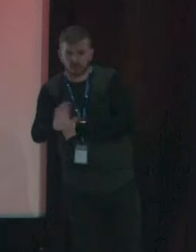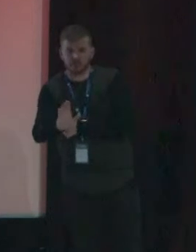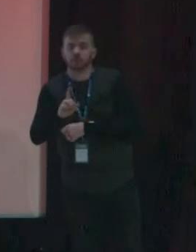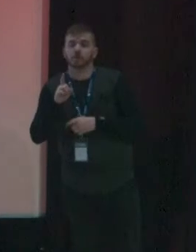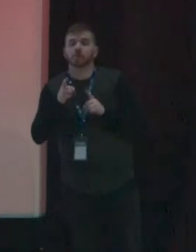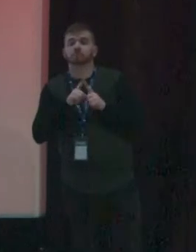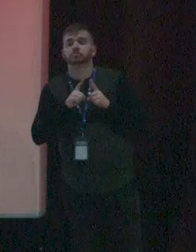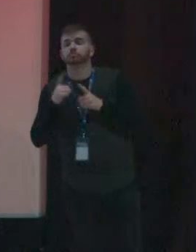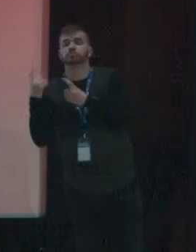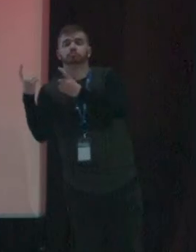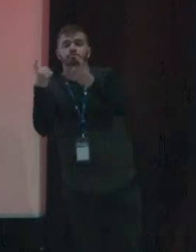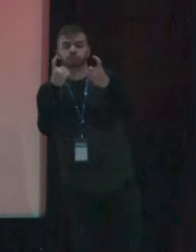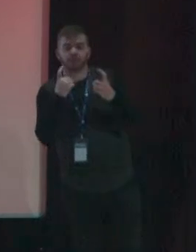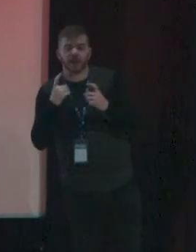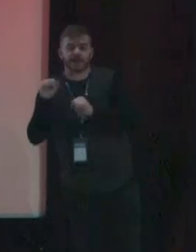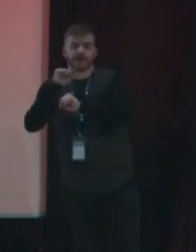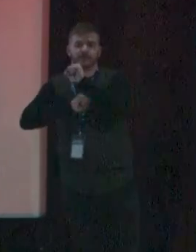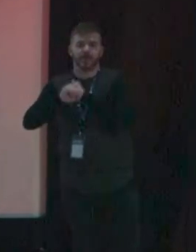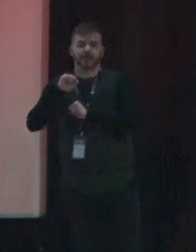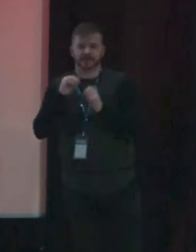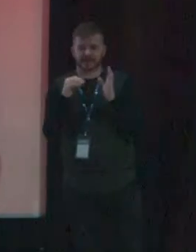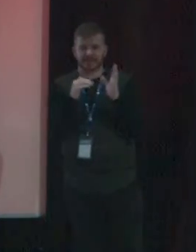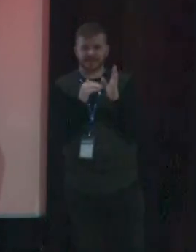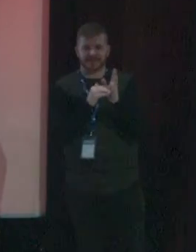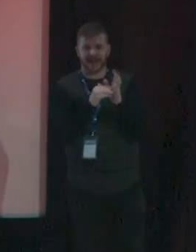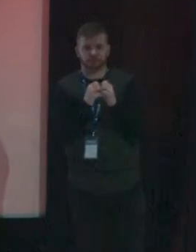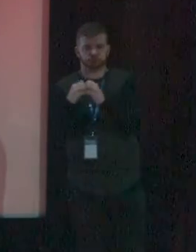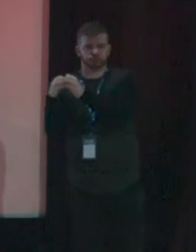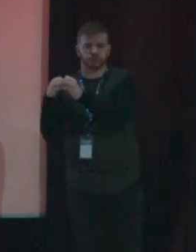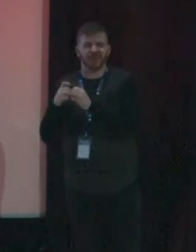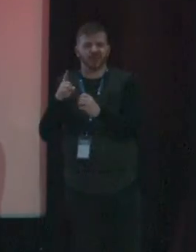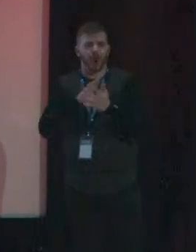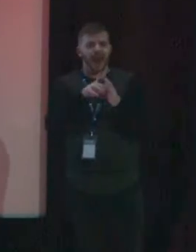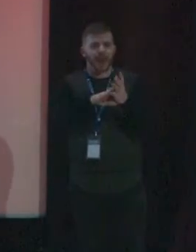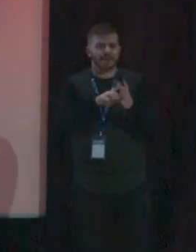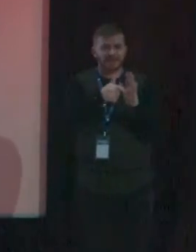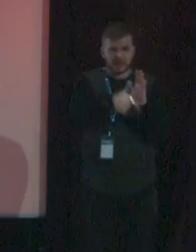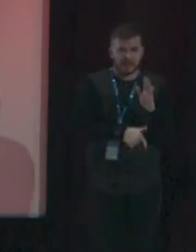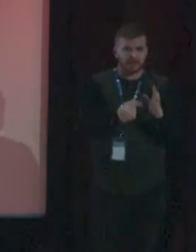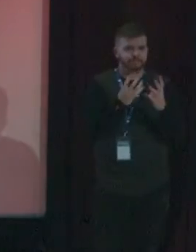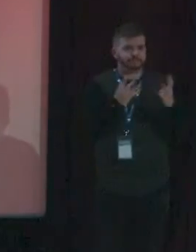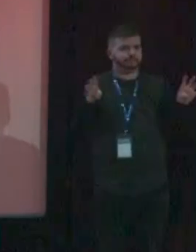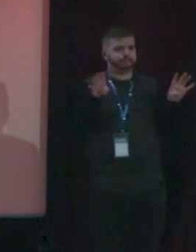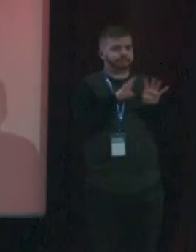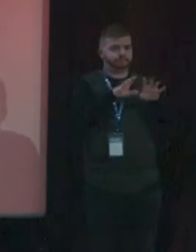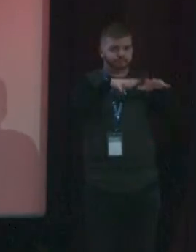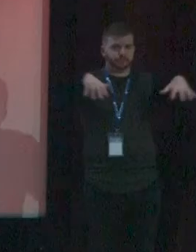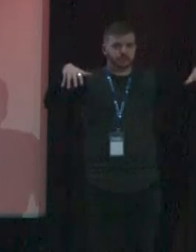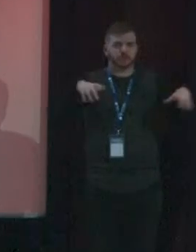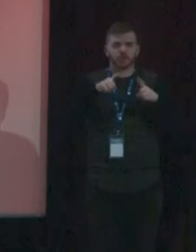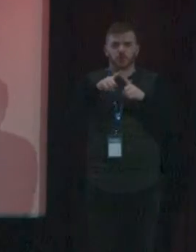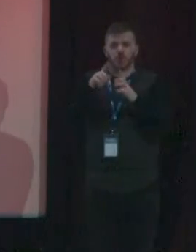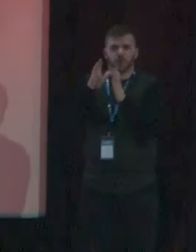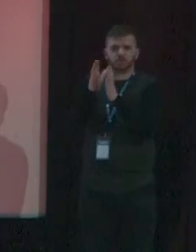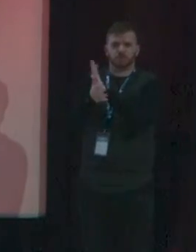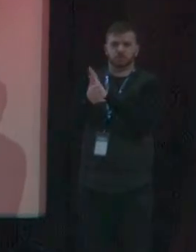off first of all, defending Zajakith, let's not call it Helm's Deep, and then mounting all the forces to go and sack Ushgarok, let's